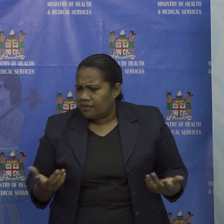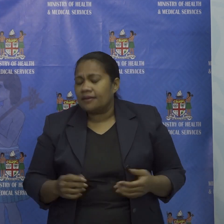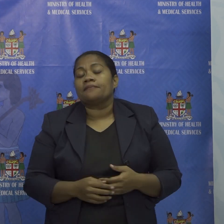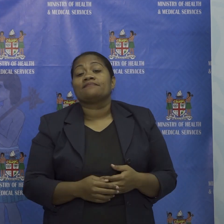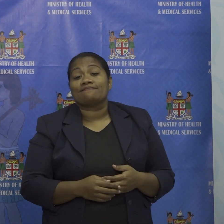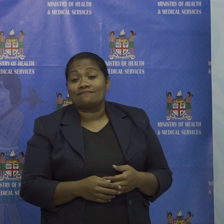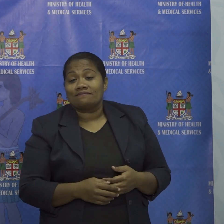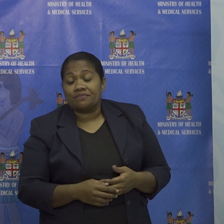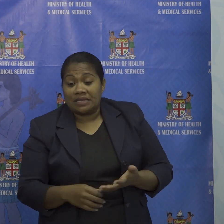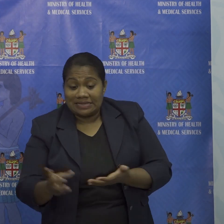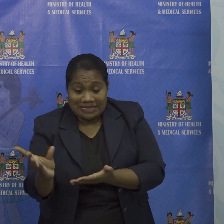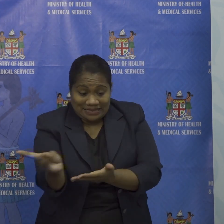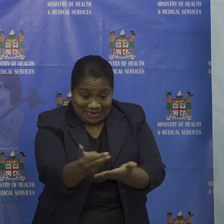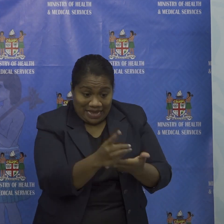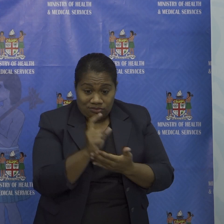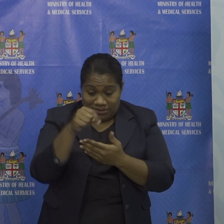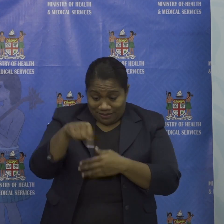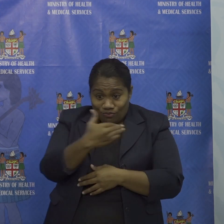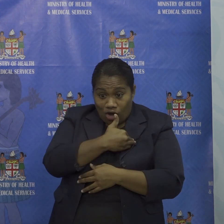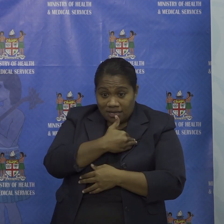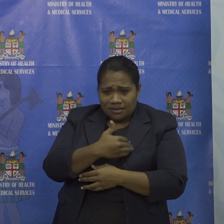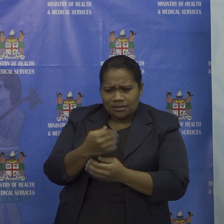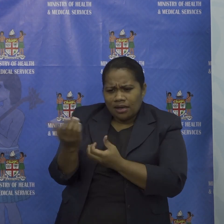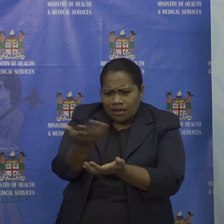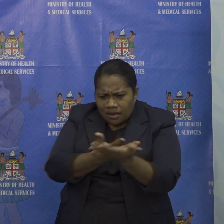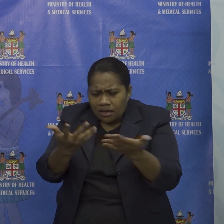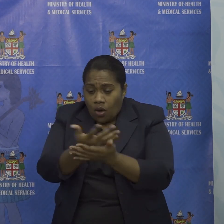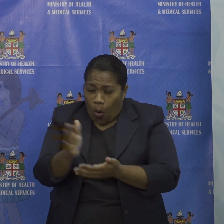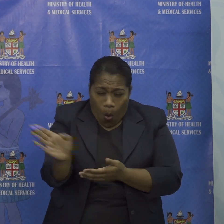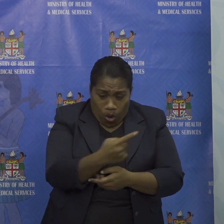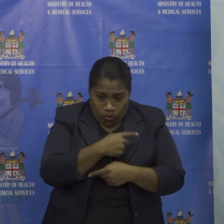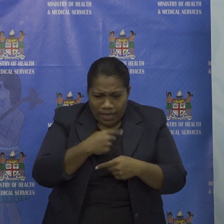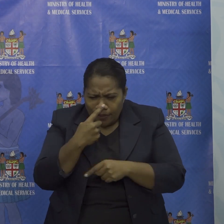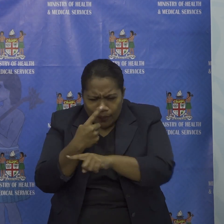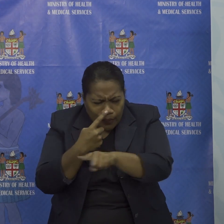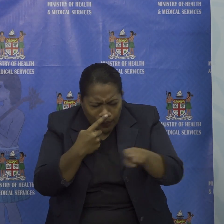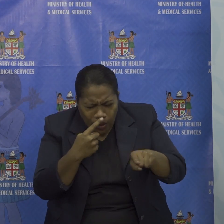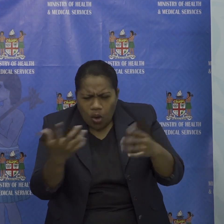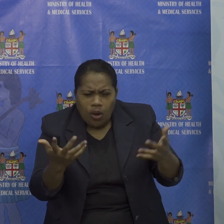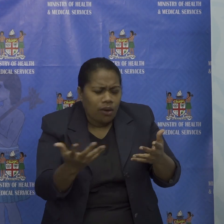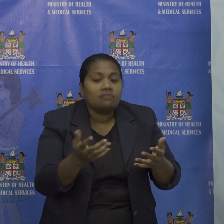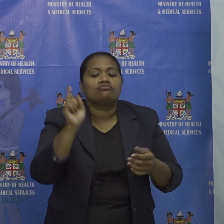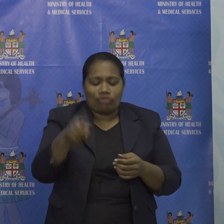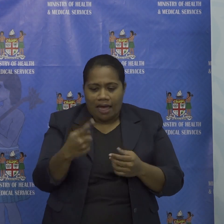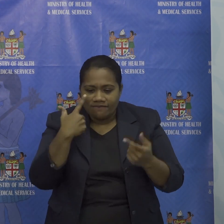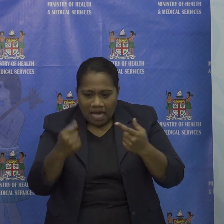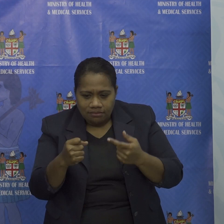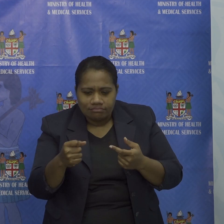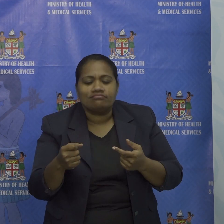From the data that we discussed this morning, everybody that we were looking for, we found from both places.